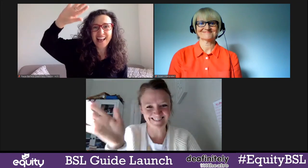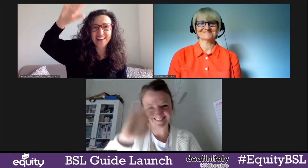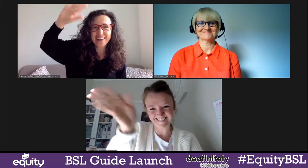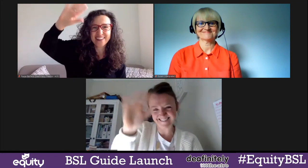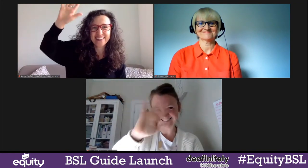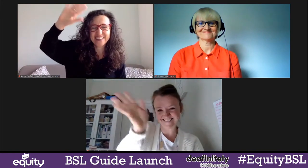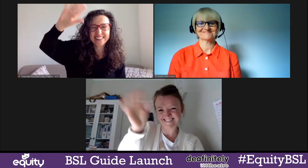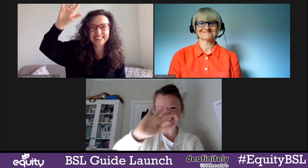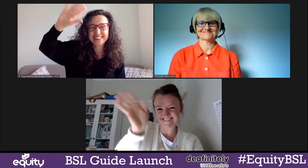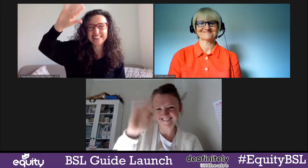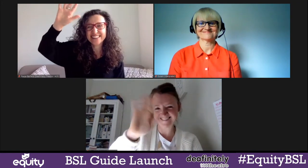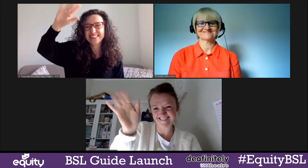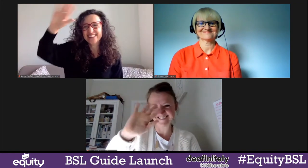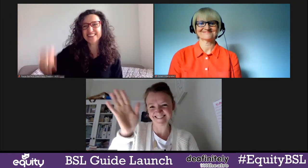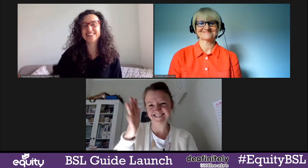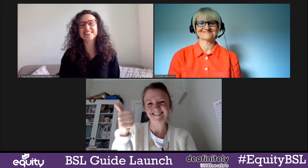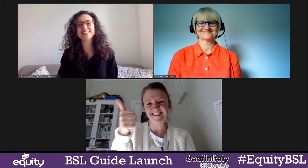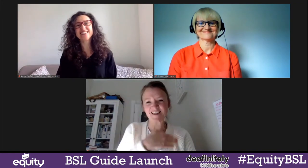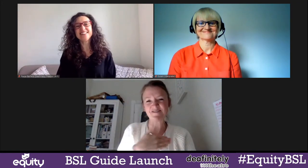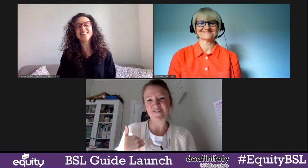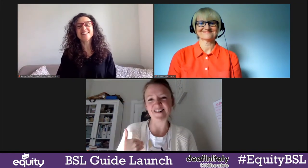Hello, Amy. Thank you for popping up there.